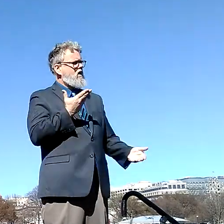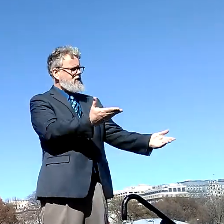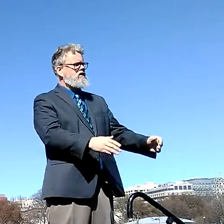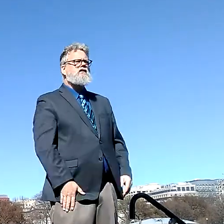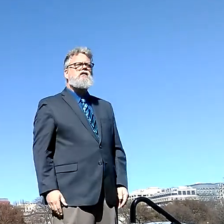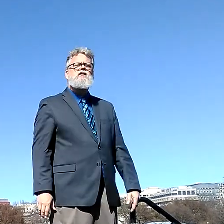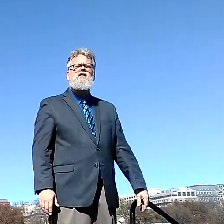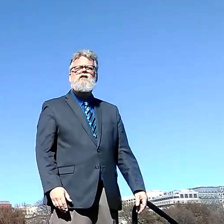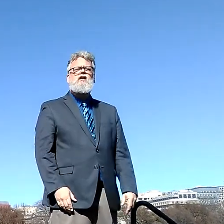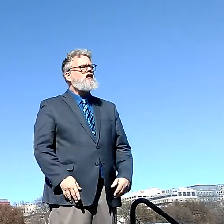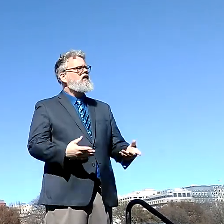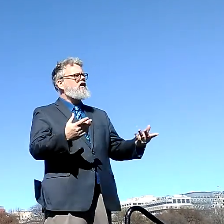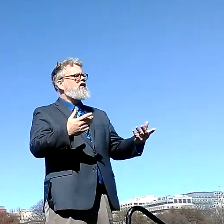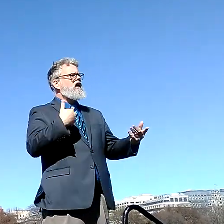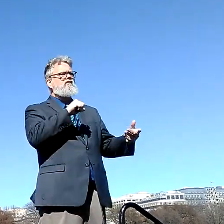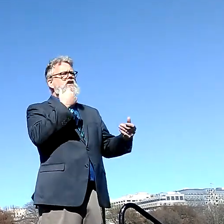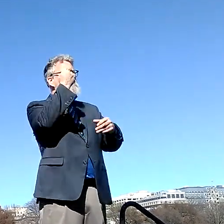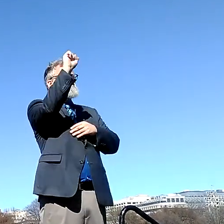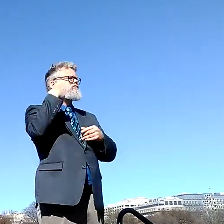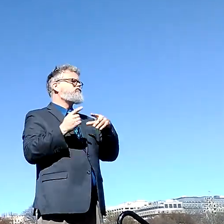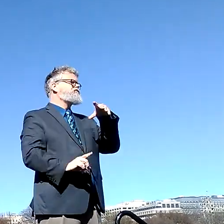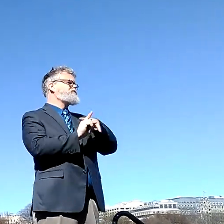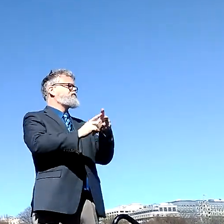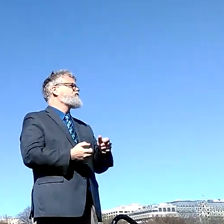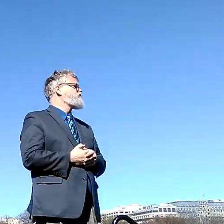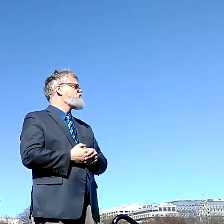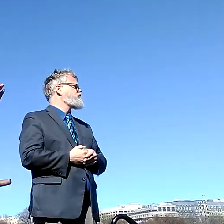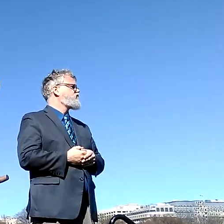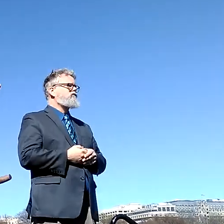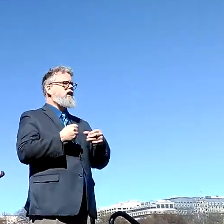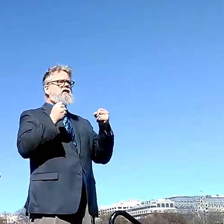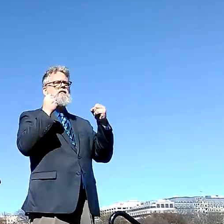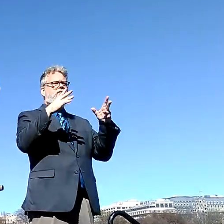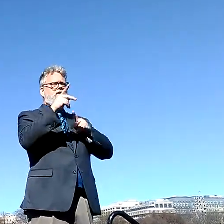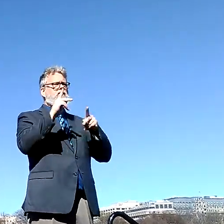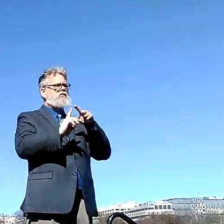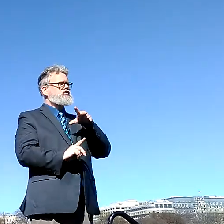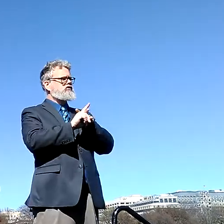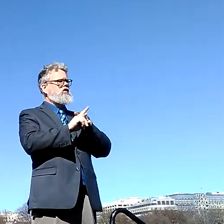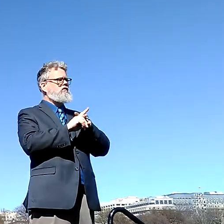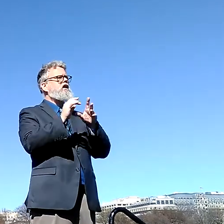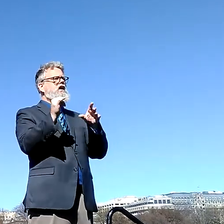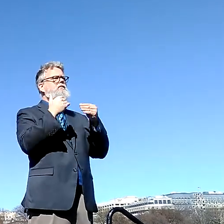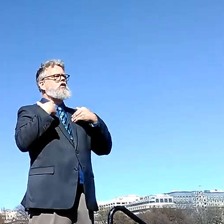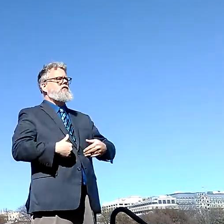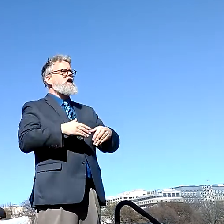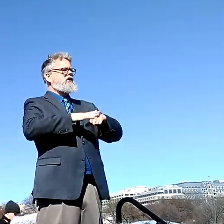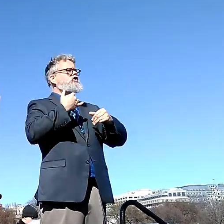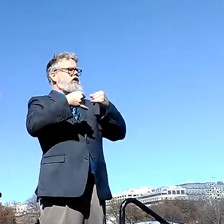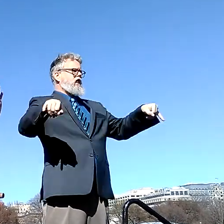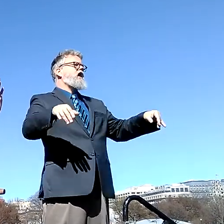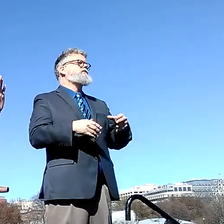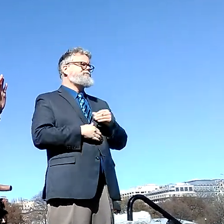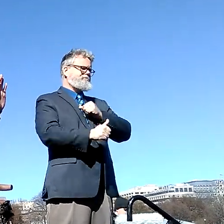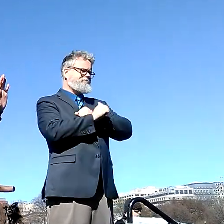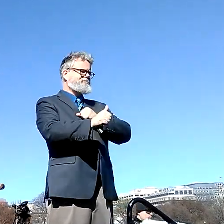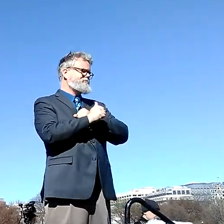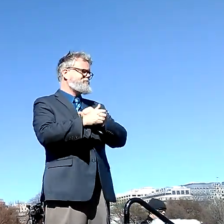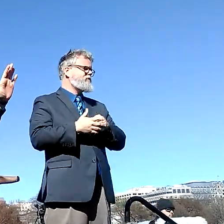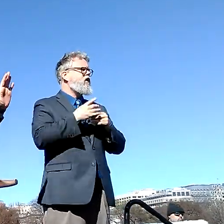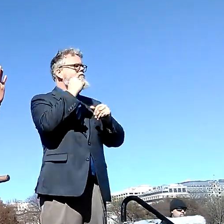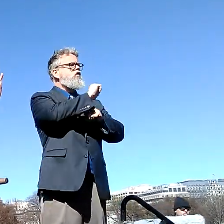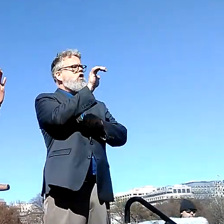there. You got another demonstration? I'll show up. And there are a lot of people who show up and also put their bodies on the line.